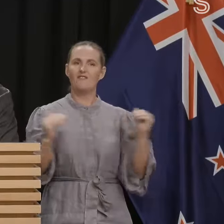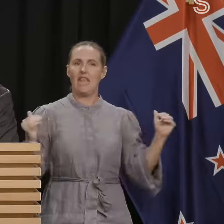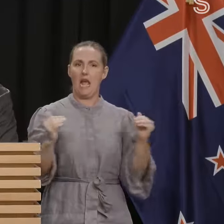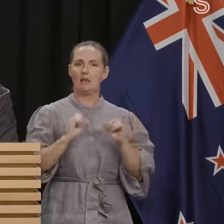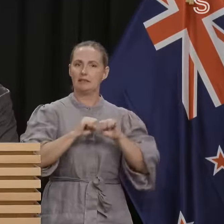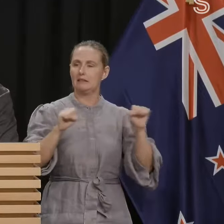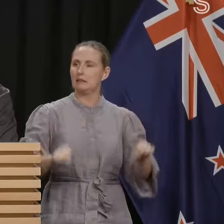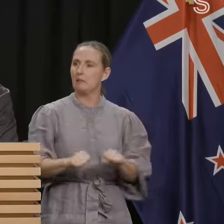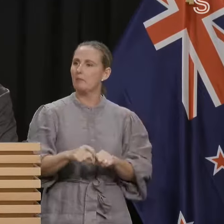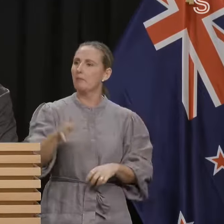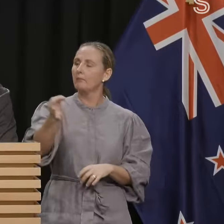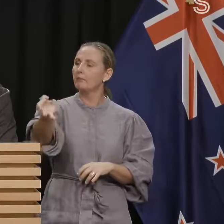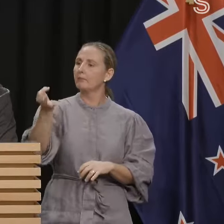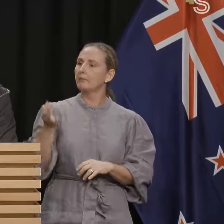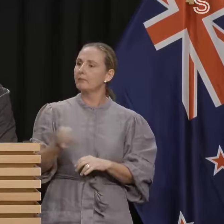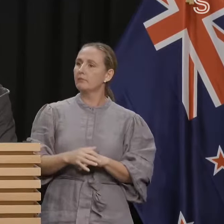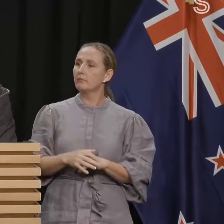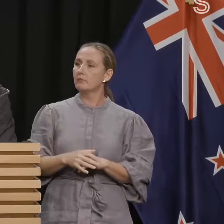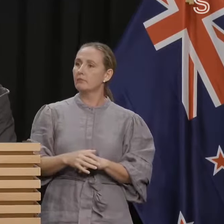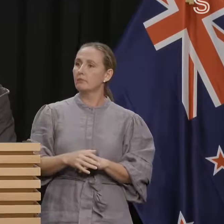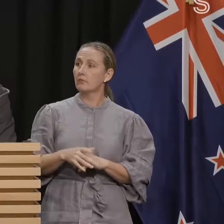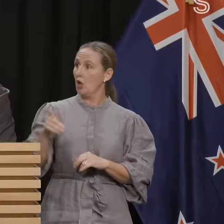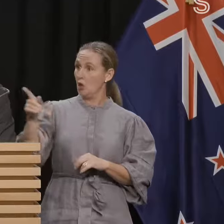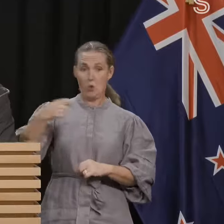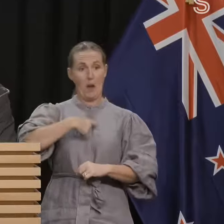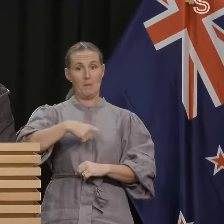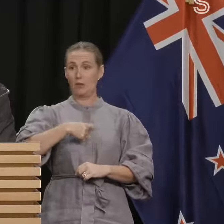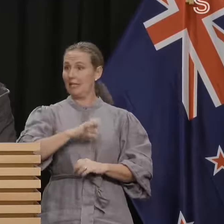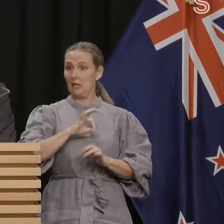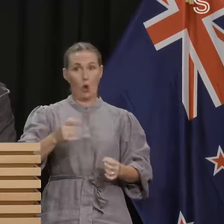whether which one it was, personally?